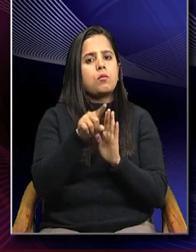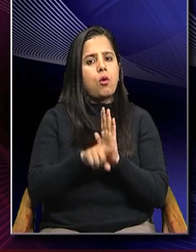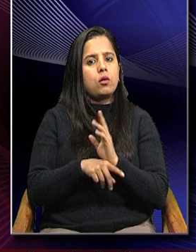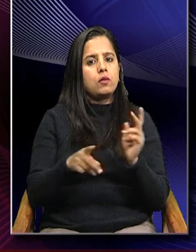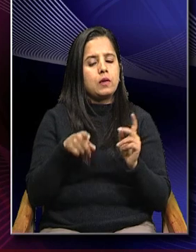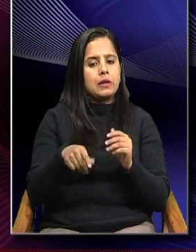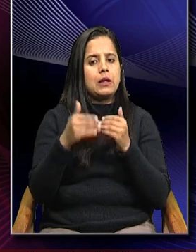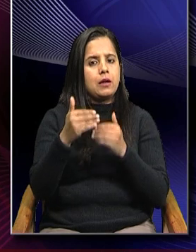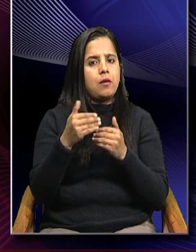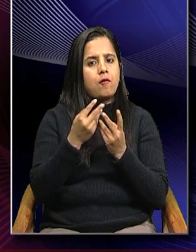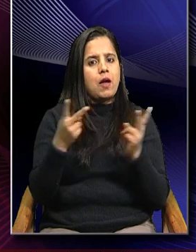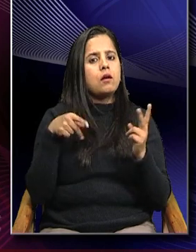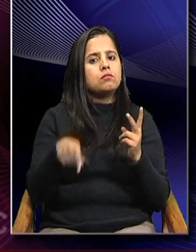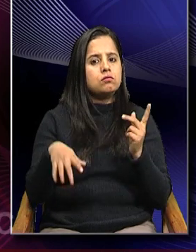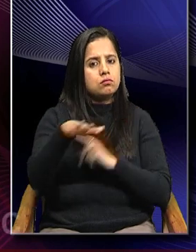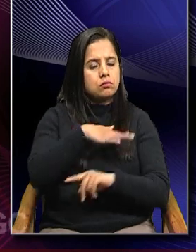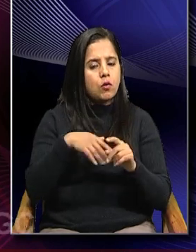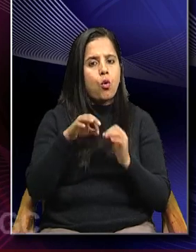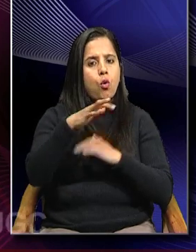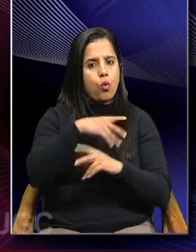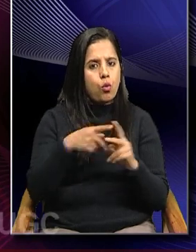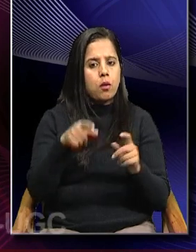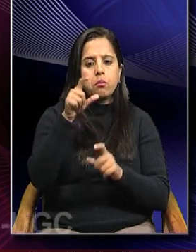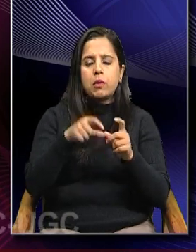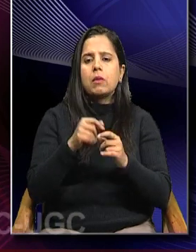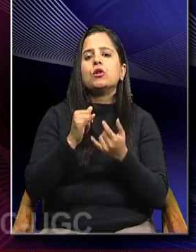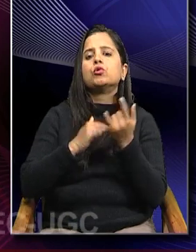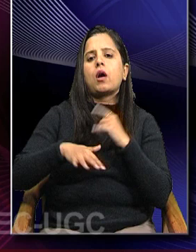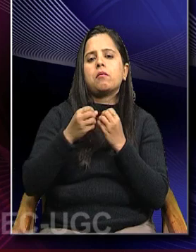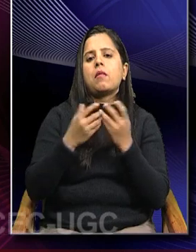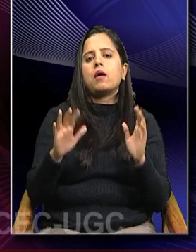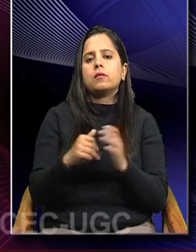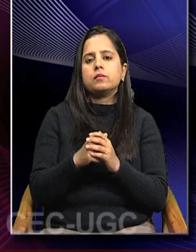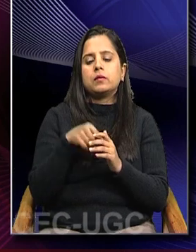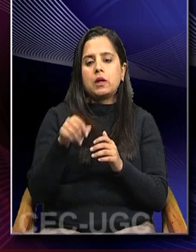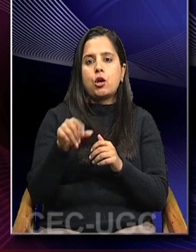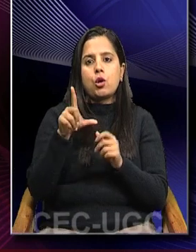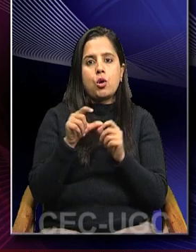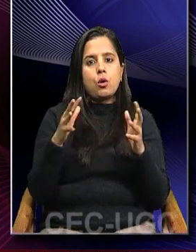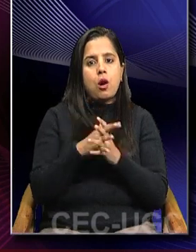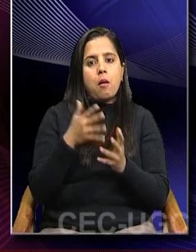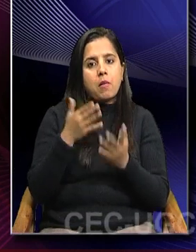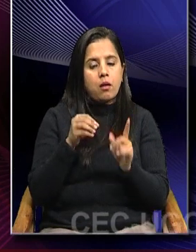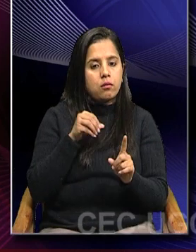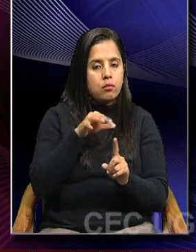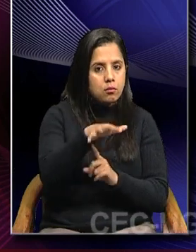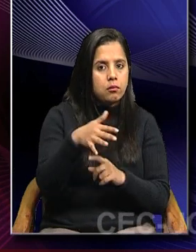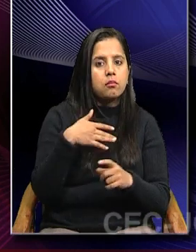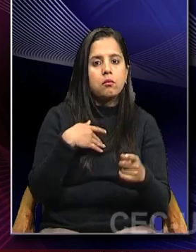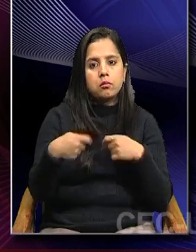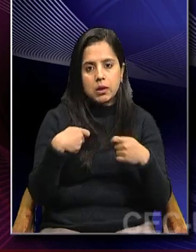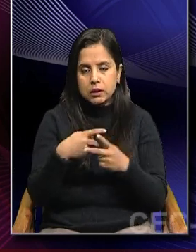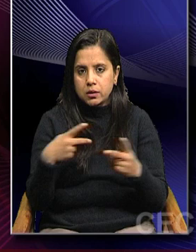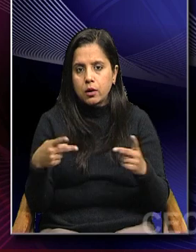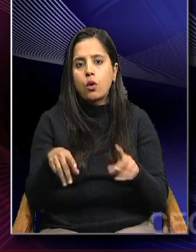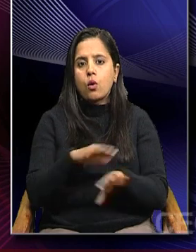it limit various organizations and individuals in a given society. So, legislation which may affect my business or